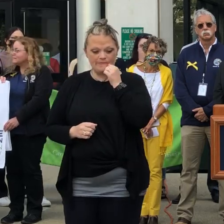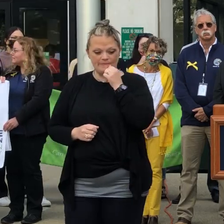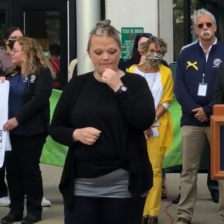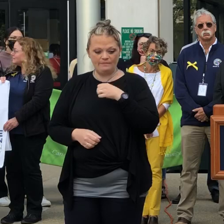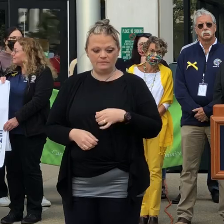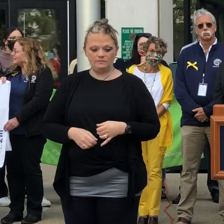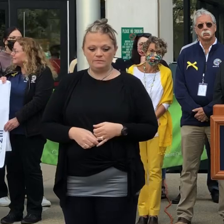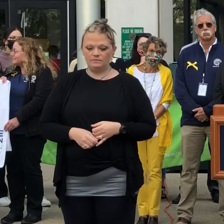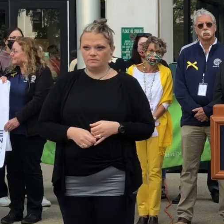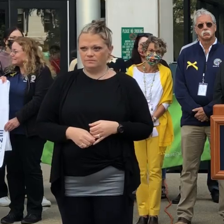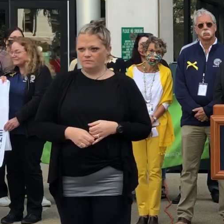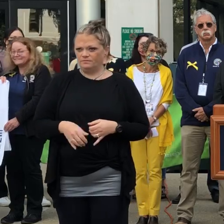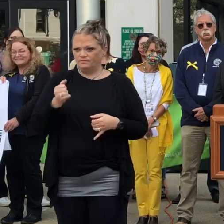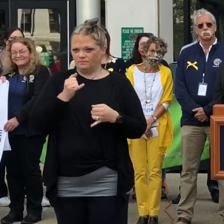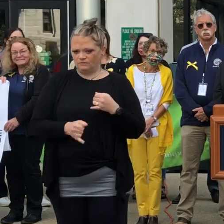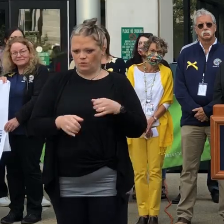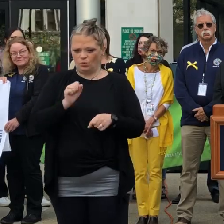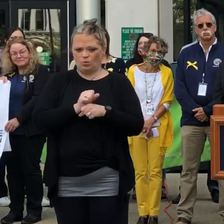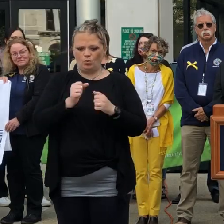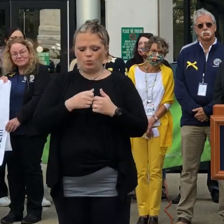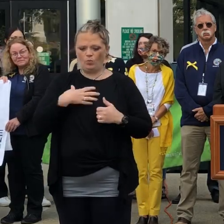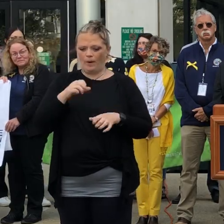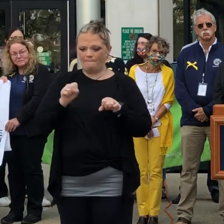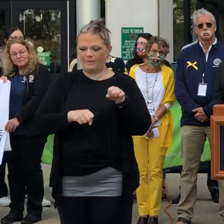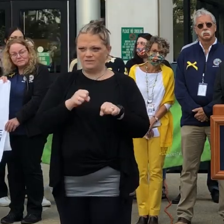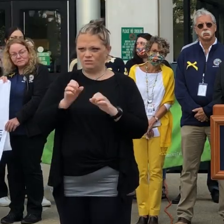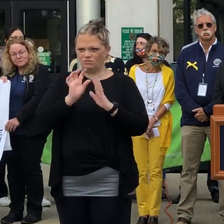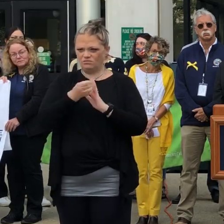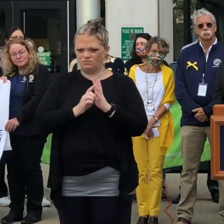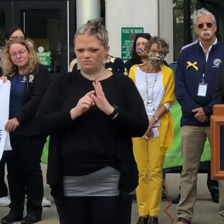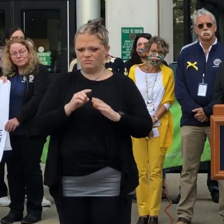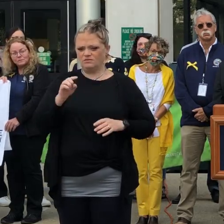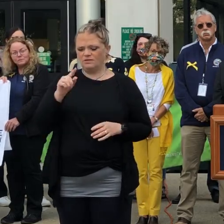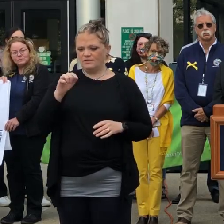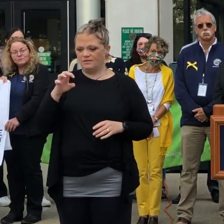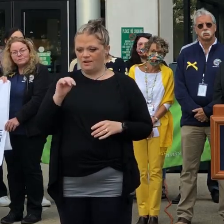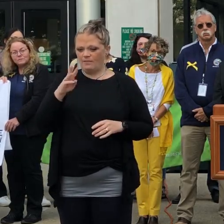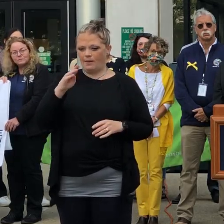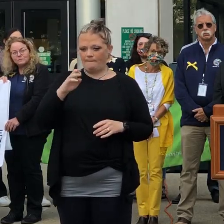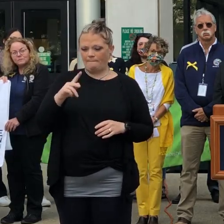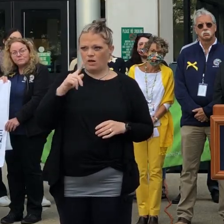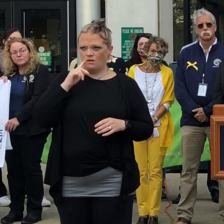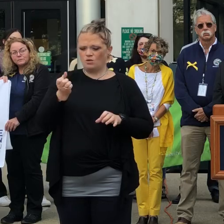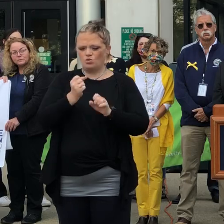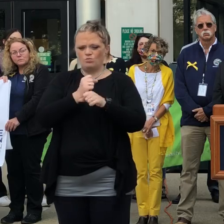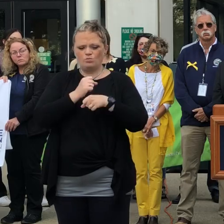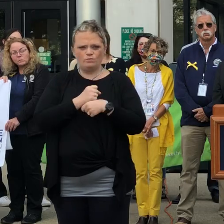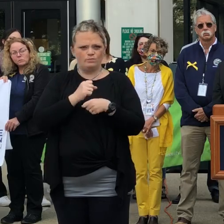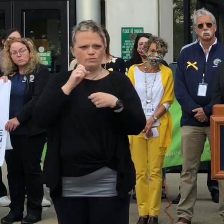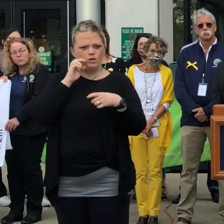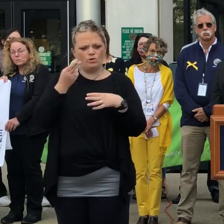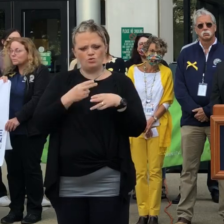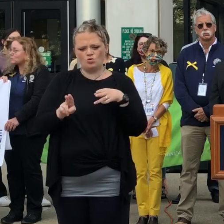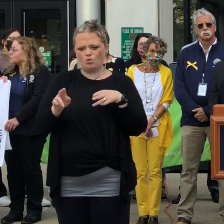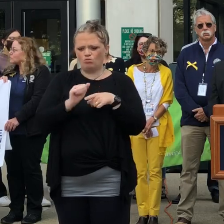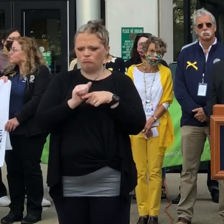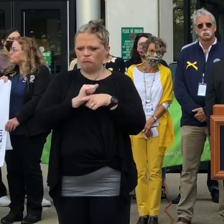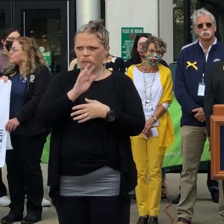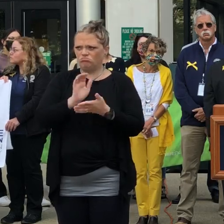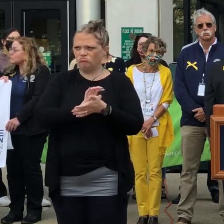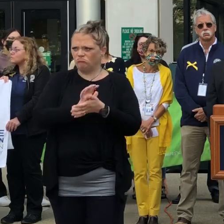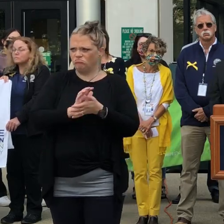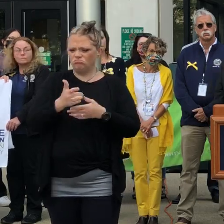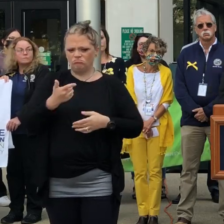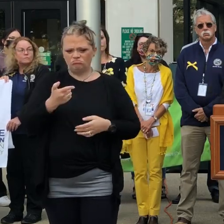Finally, we worked with White Bicycle Design, Tom Vetter, and Mark DePalma to produce a short training video on firearm safety